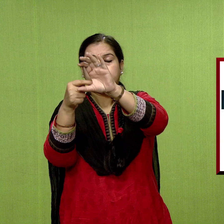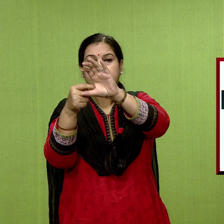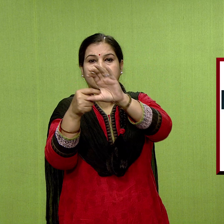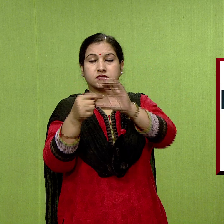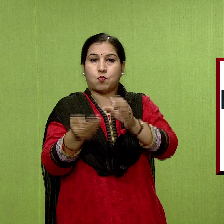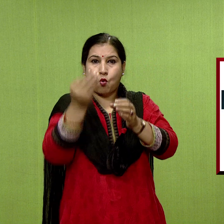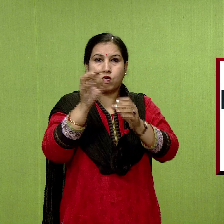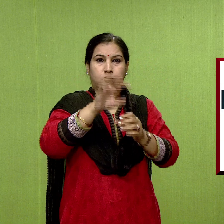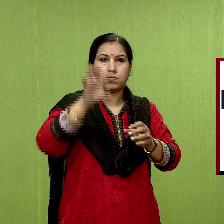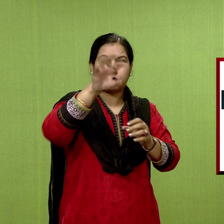hemisphere.